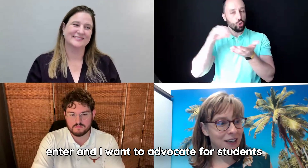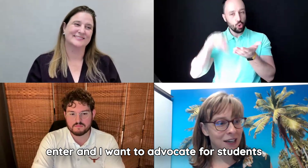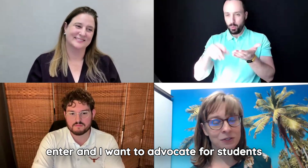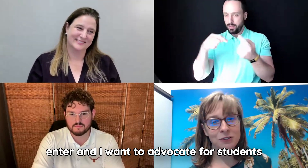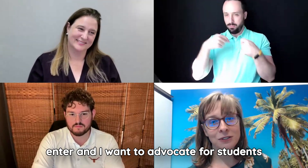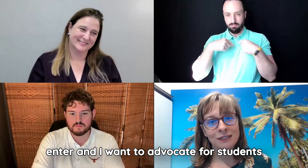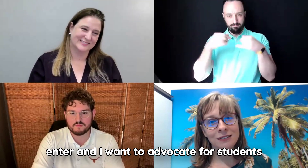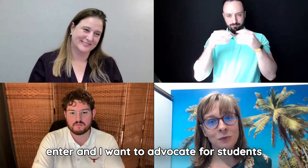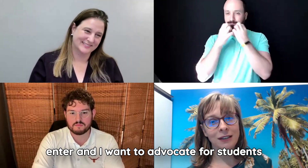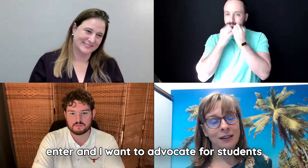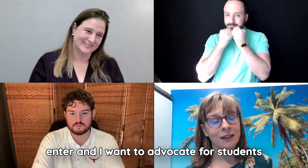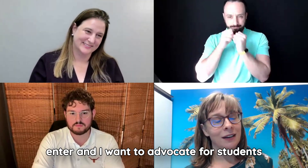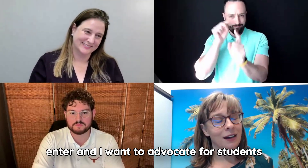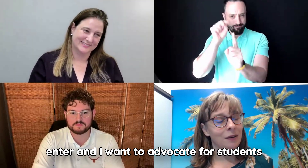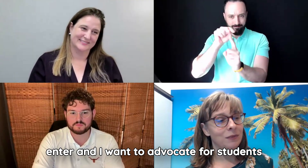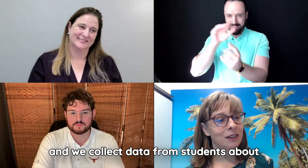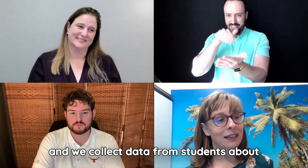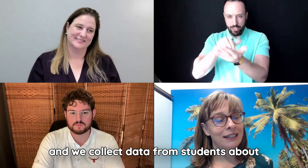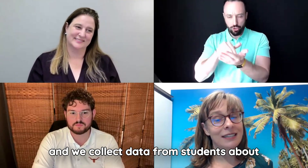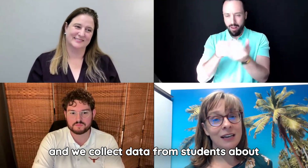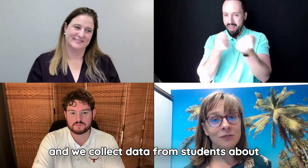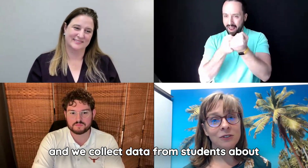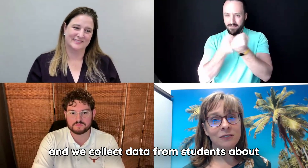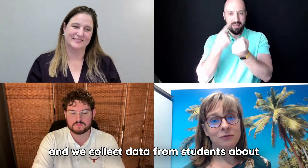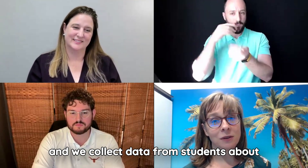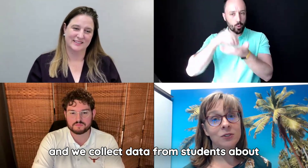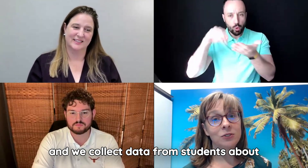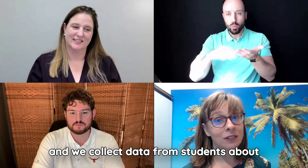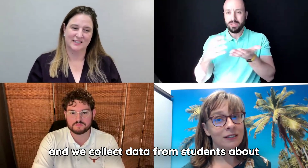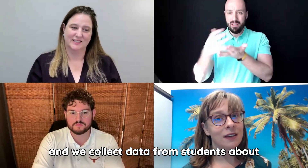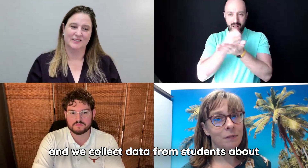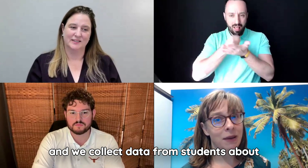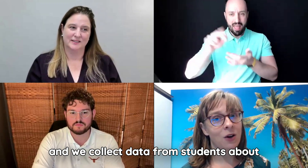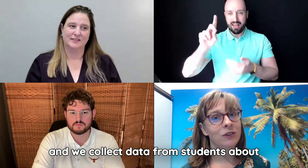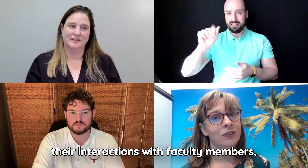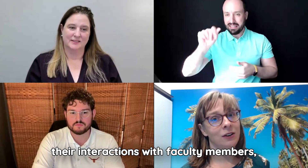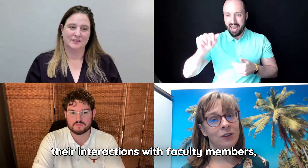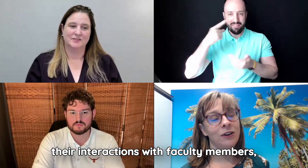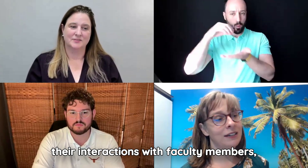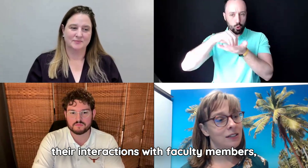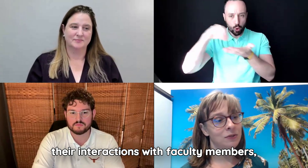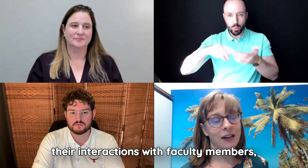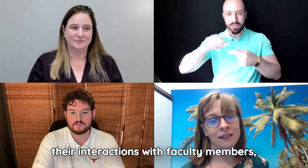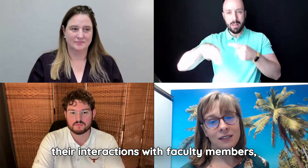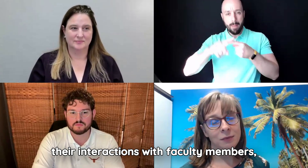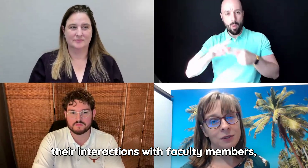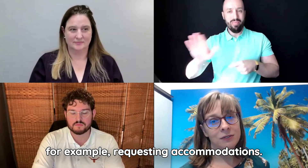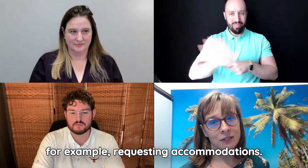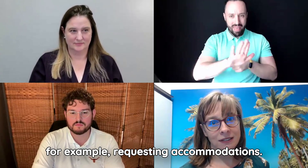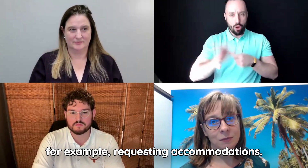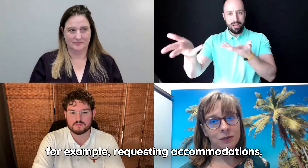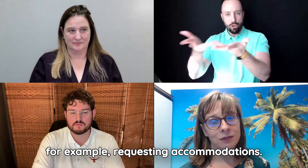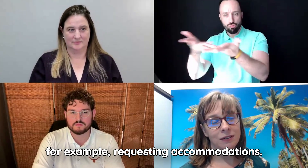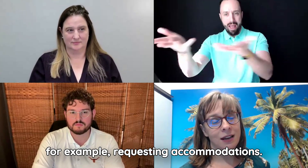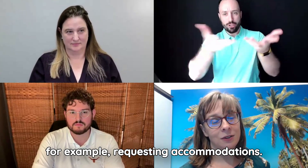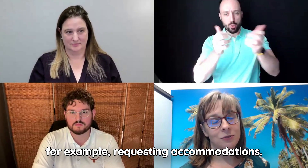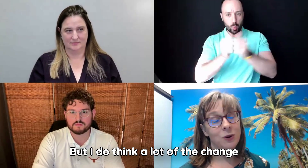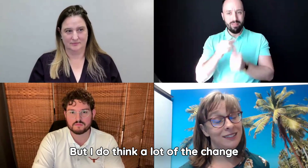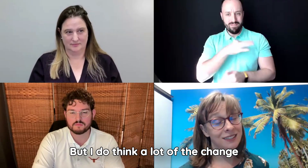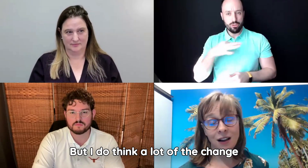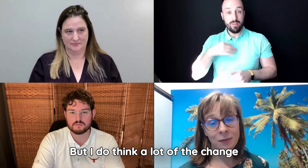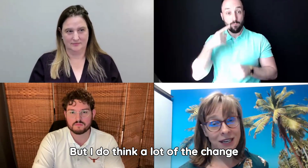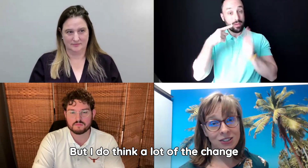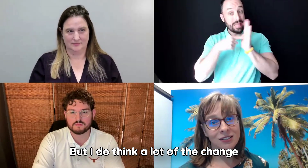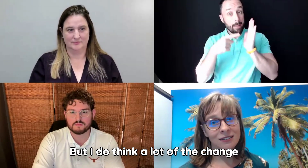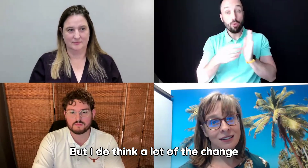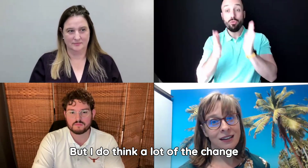to advocate for students, and we collect data from students about their interactions with faculty members, for example,